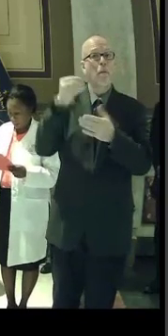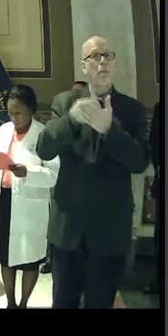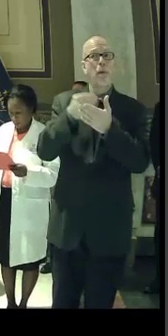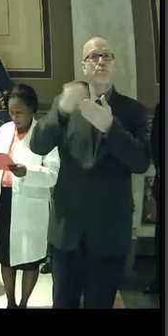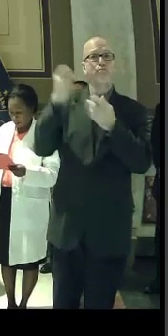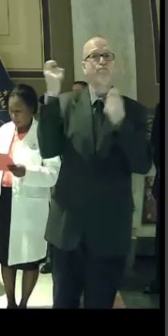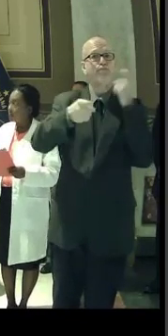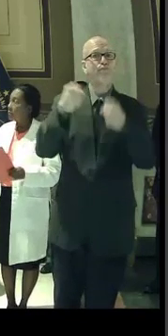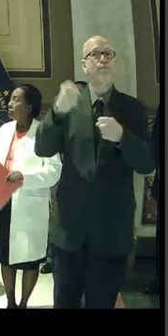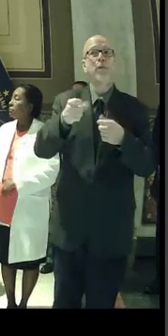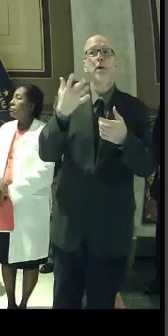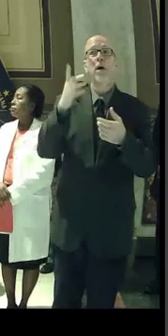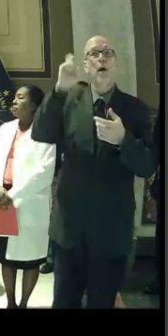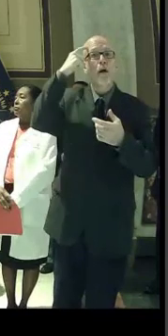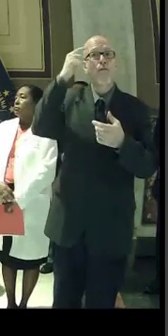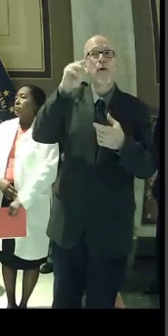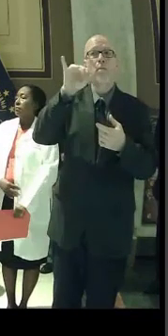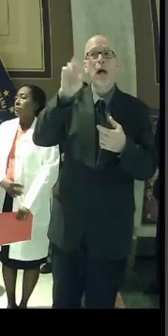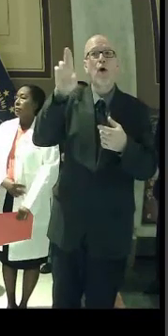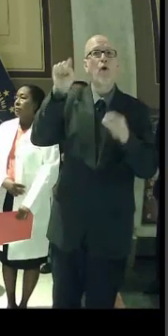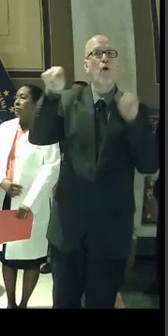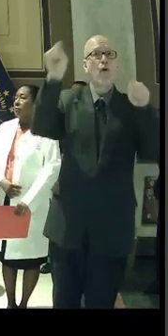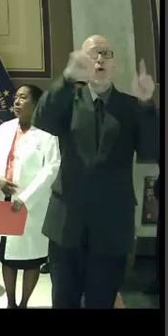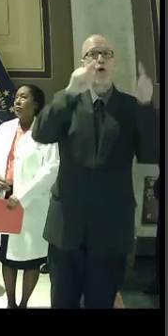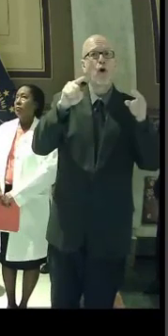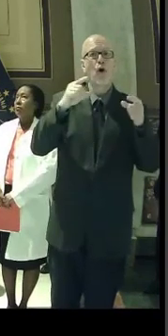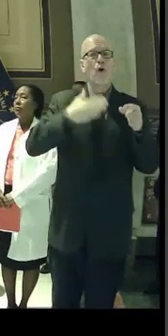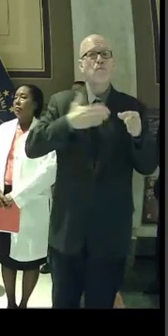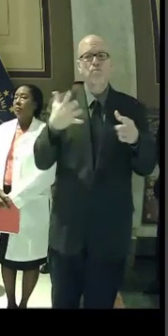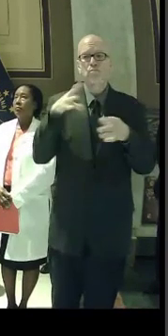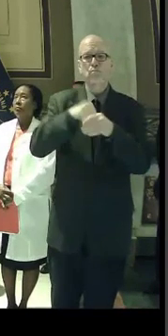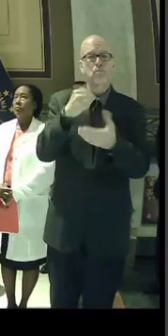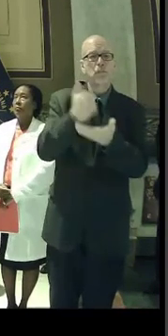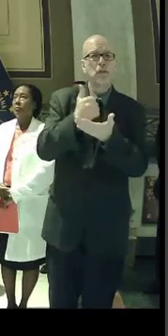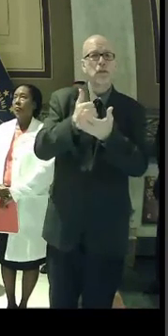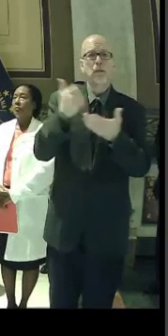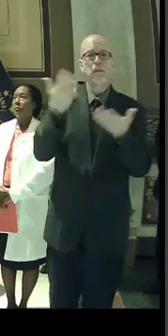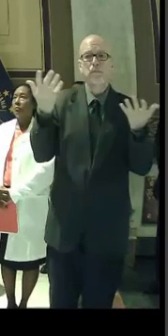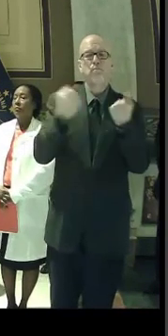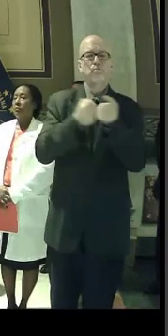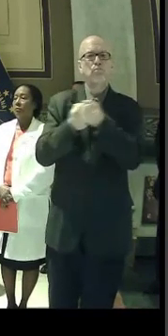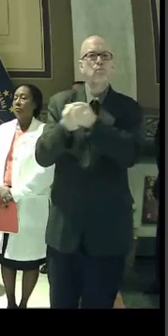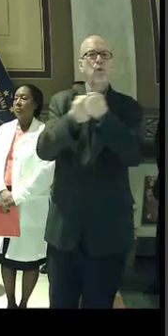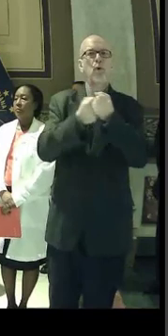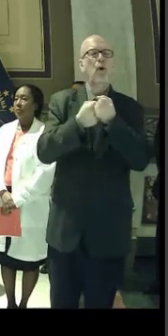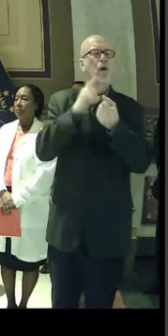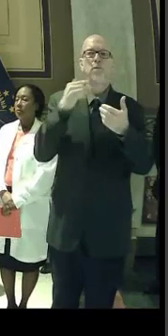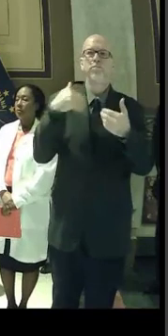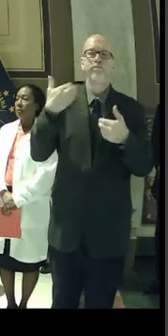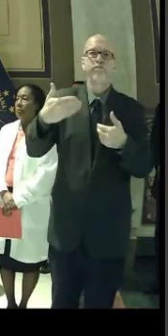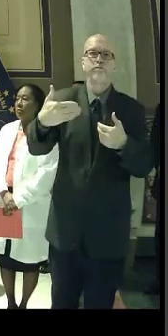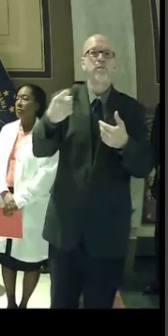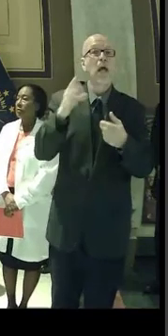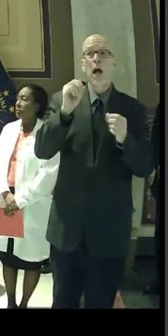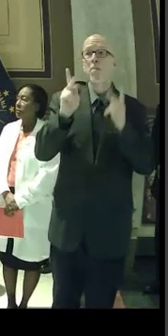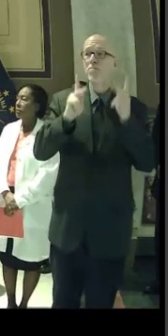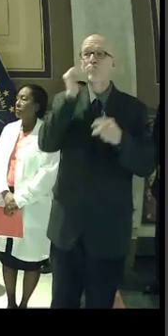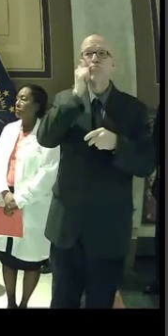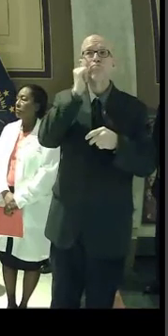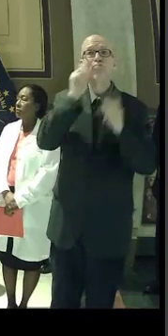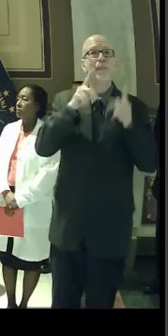local governments, mayors throughout the state of Indiana, on a constant basis, citizens